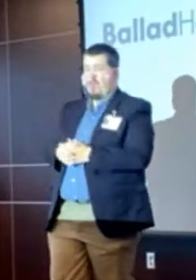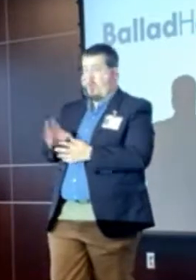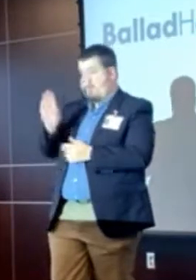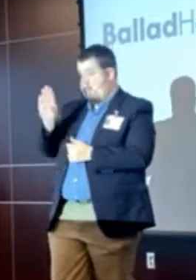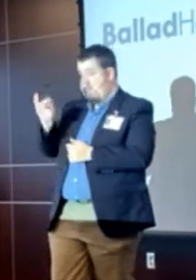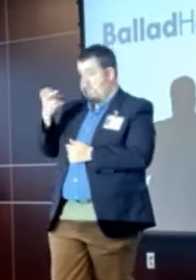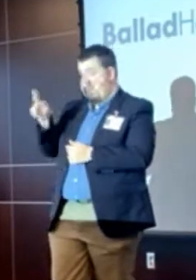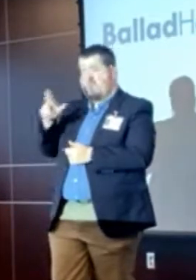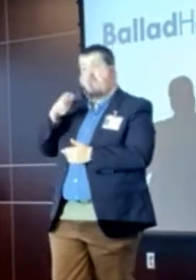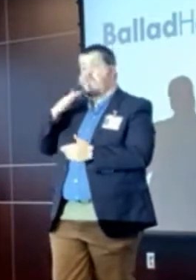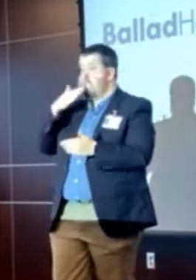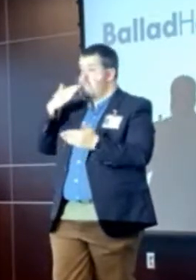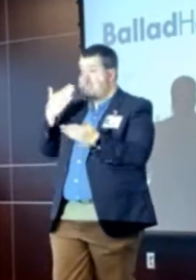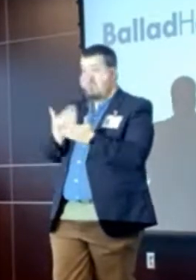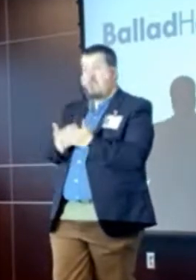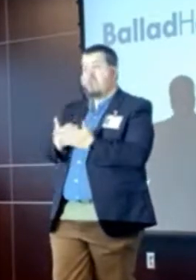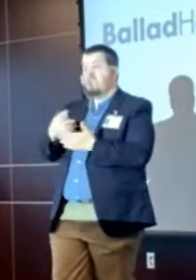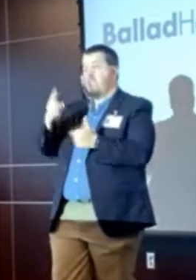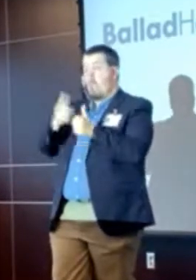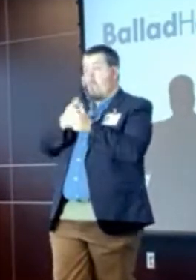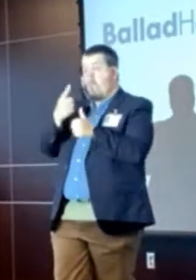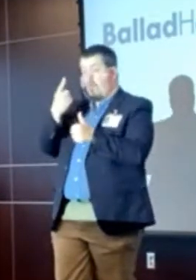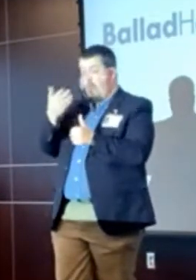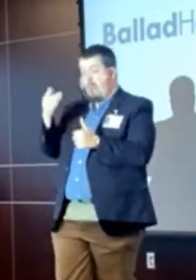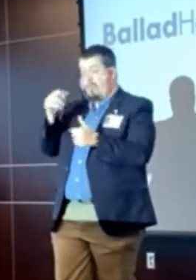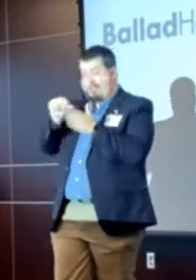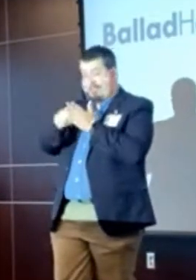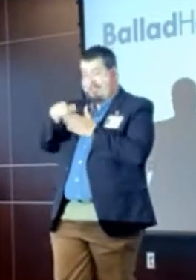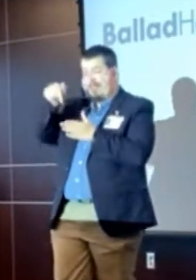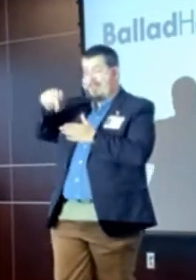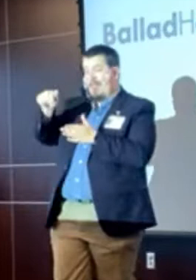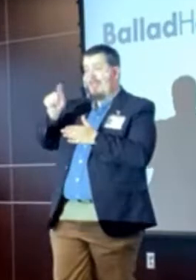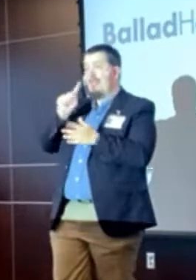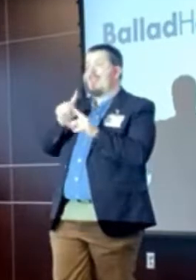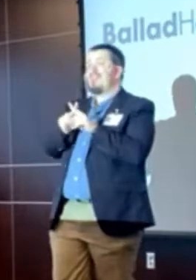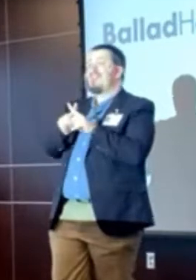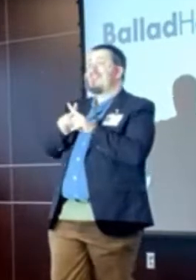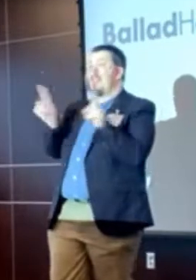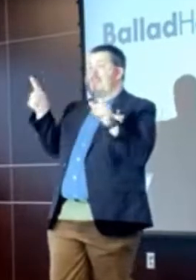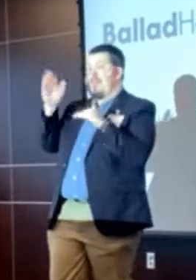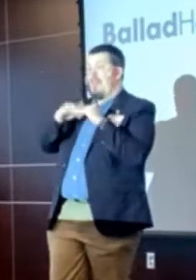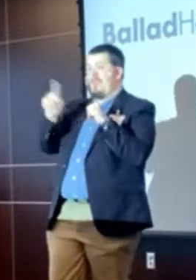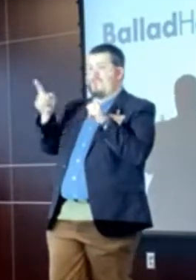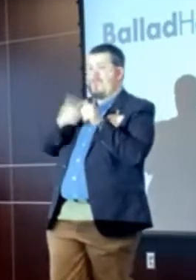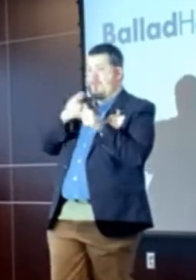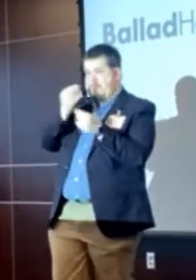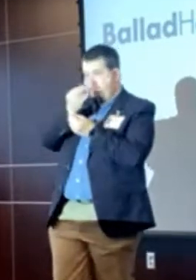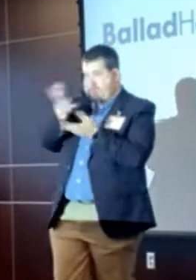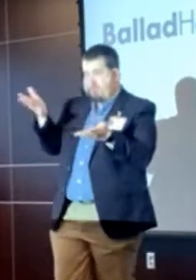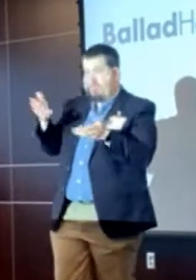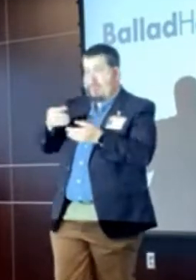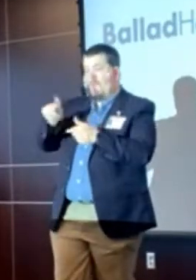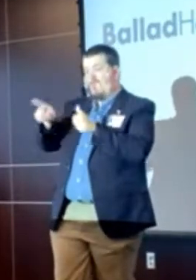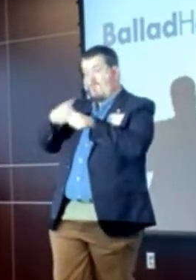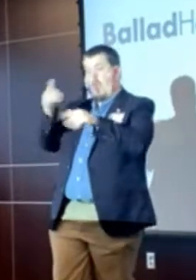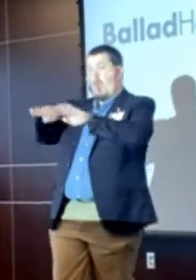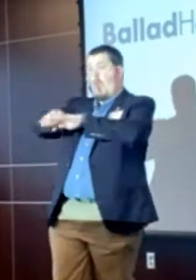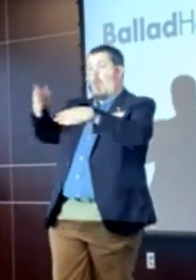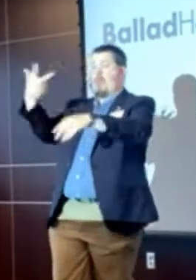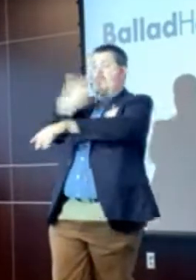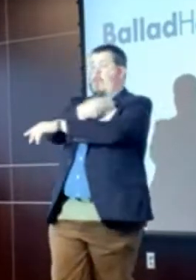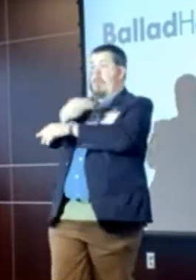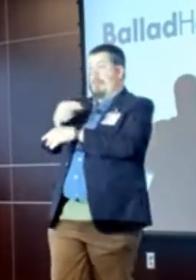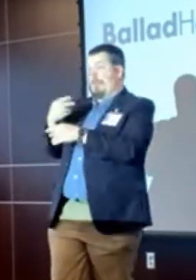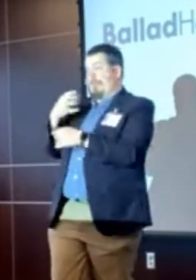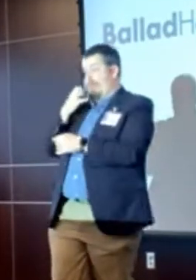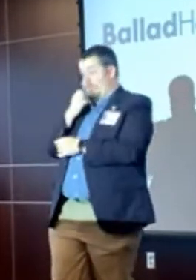research have went extremely well. One thing that we've tried to stress to people is this is very different from the first rollout. So if you remember when we first rolled out vaccine, the